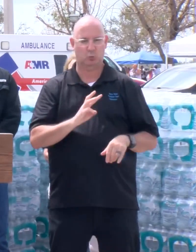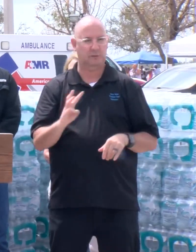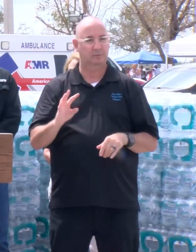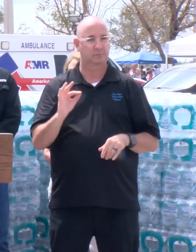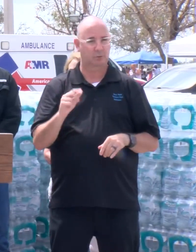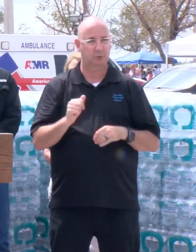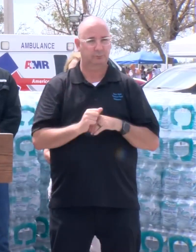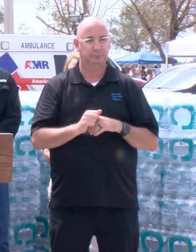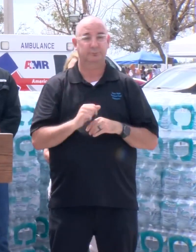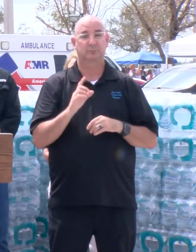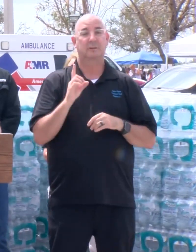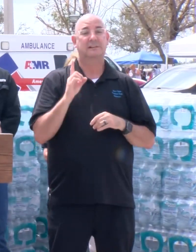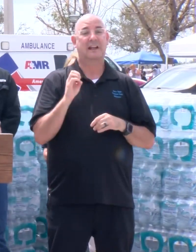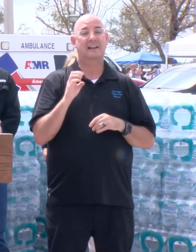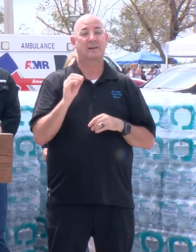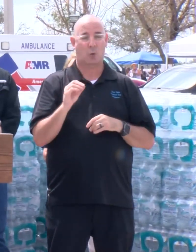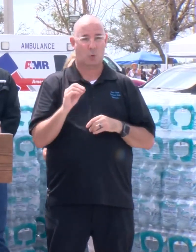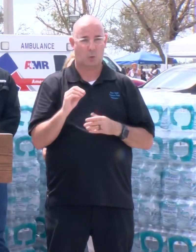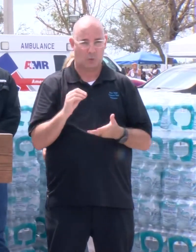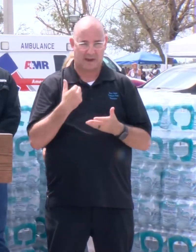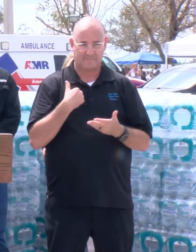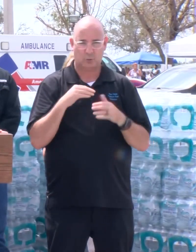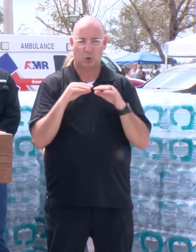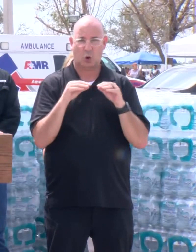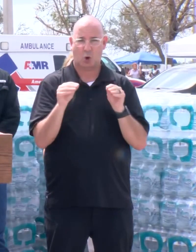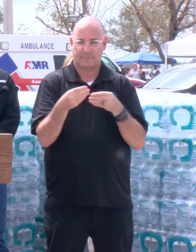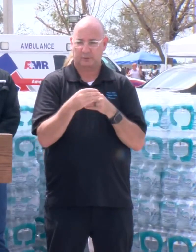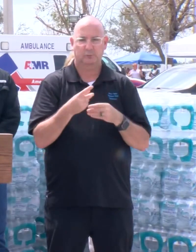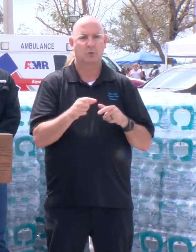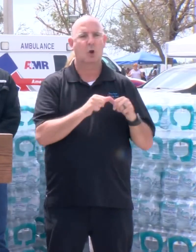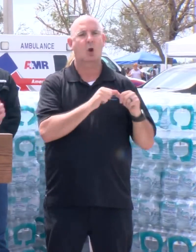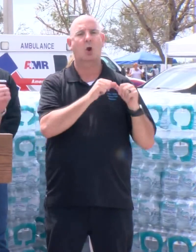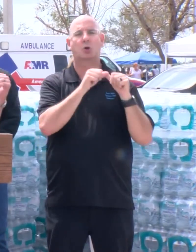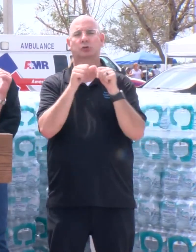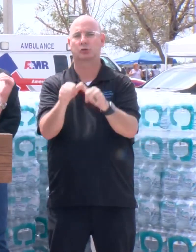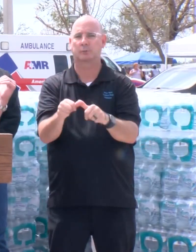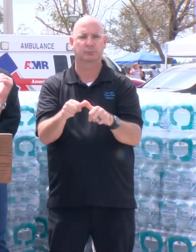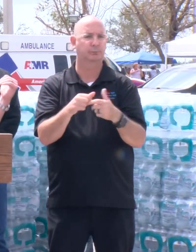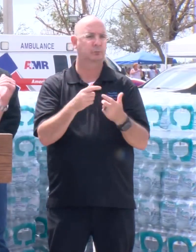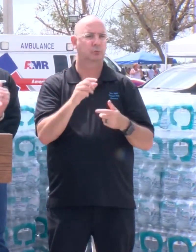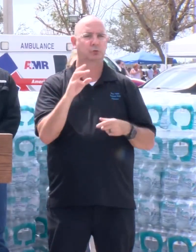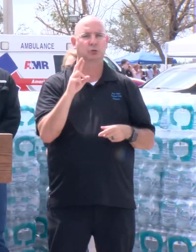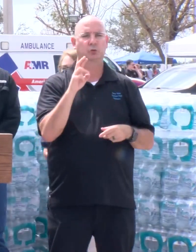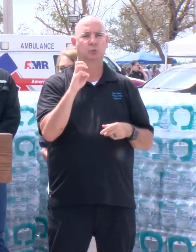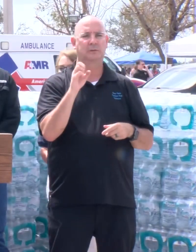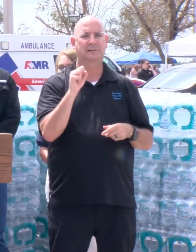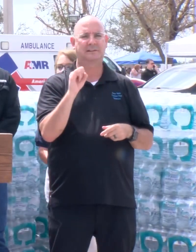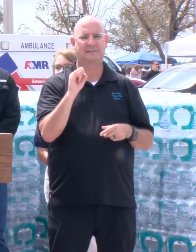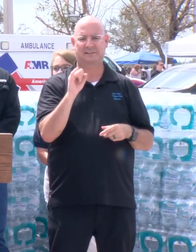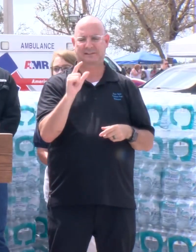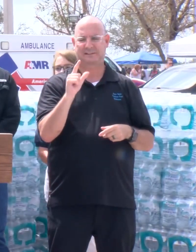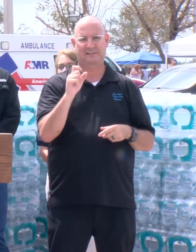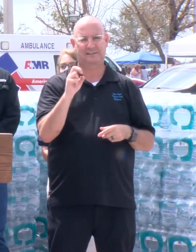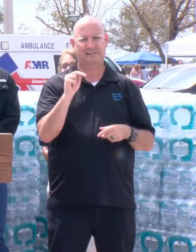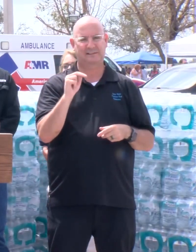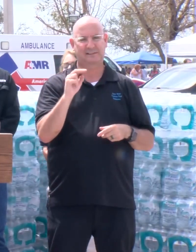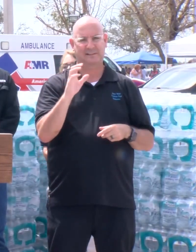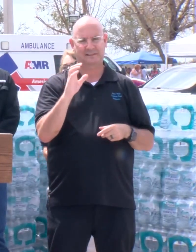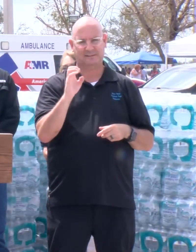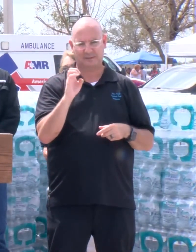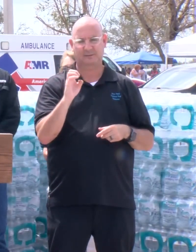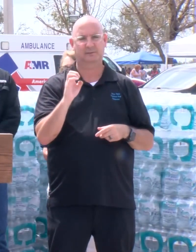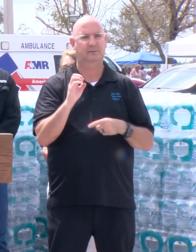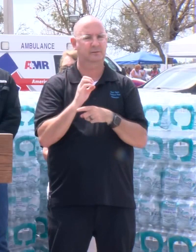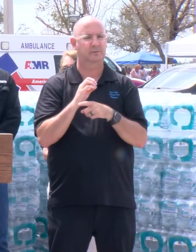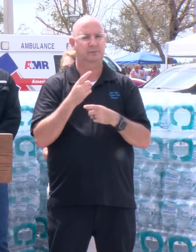and we focus on helping communities get back on their feet long after all others have left. FEMA's doing an amazing job helping with immediate response in partnership